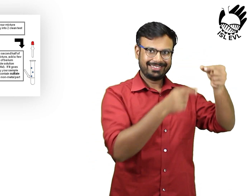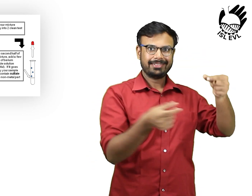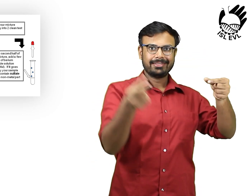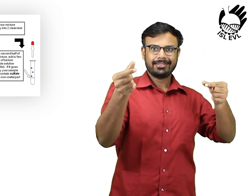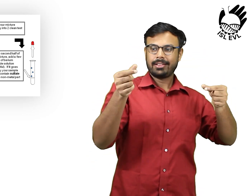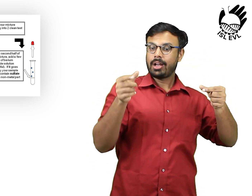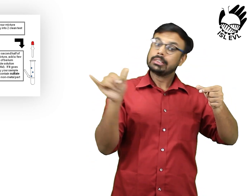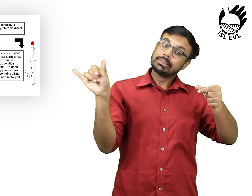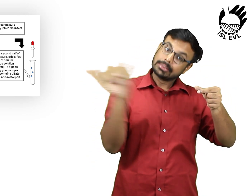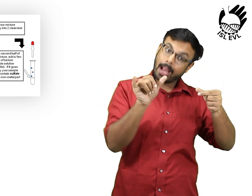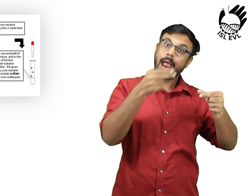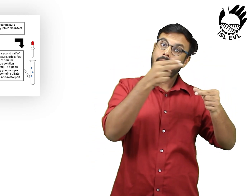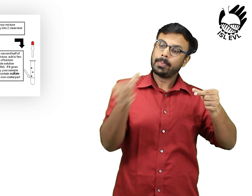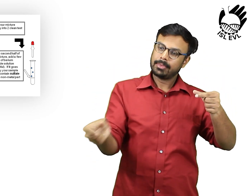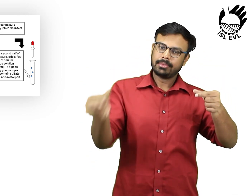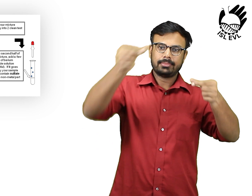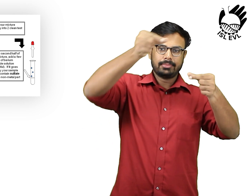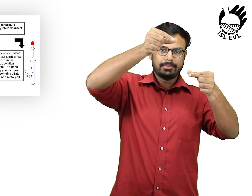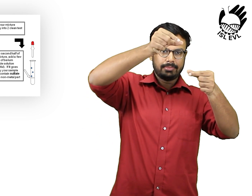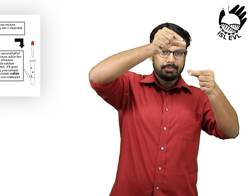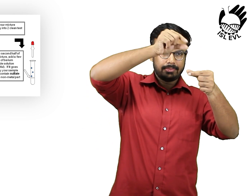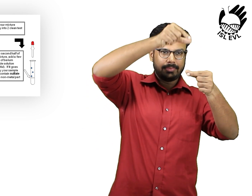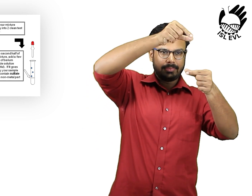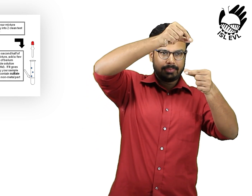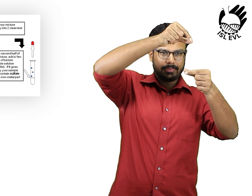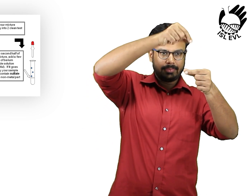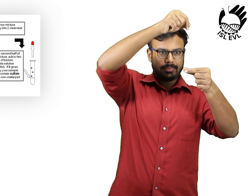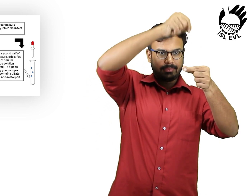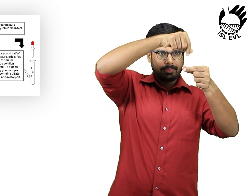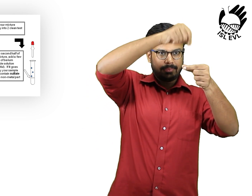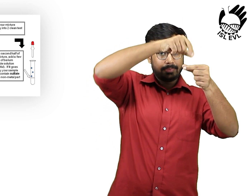add a few drops of barium chloride. If the solution goes